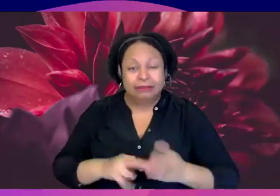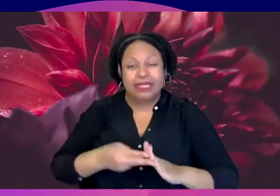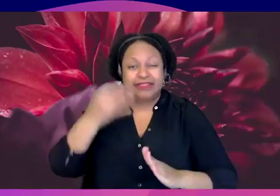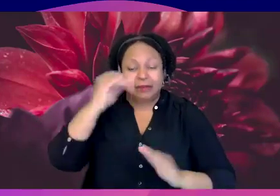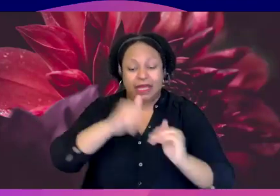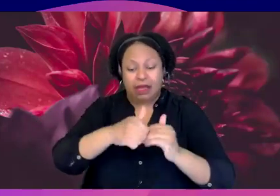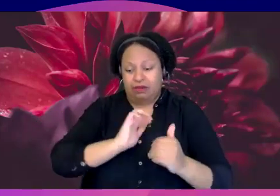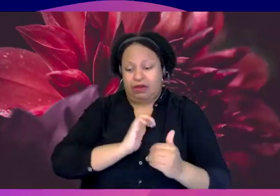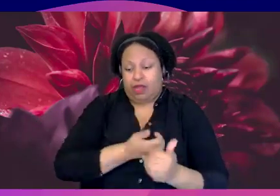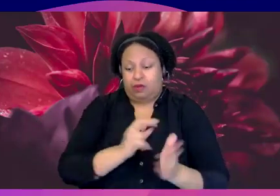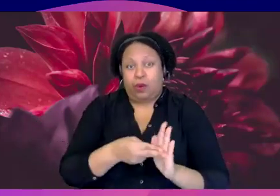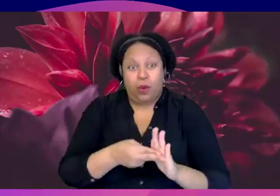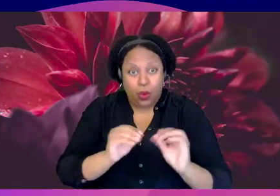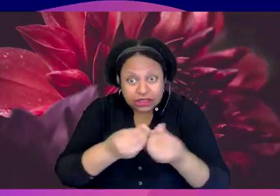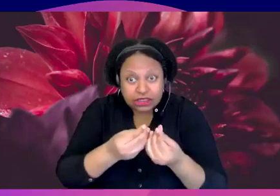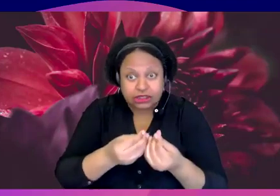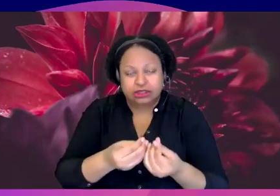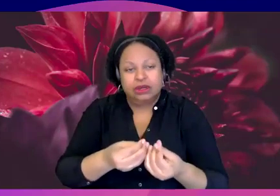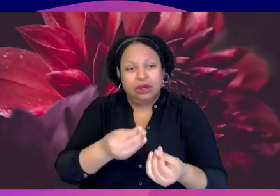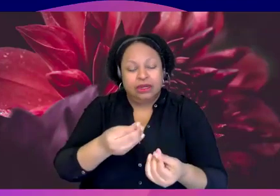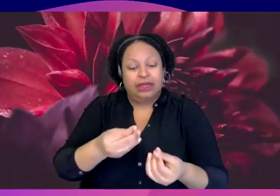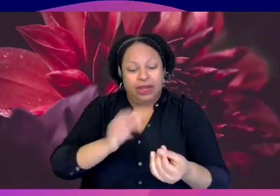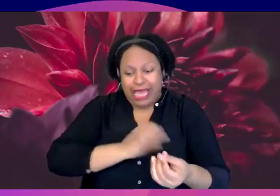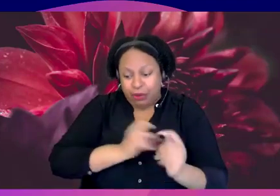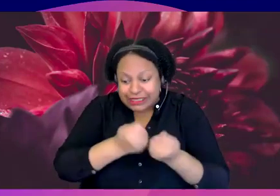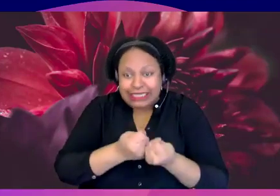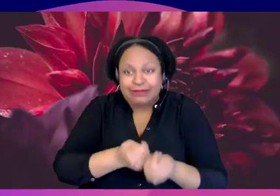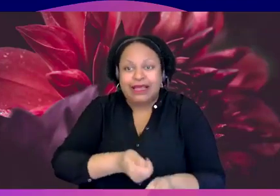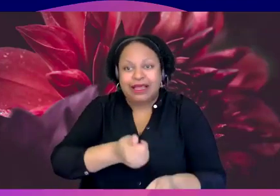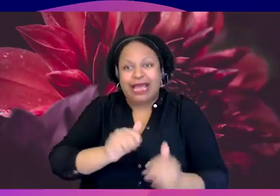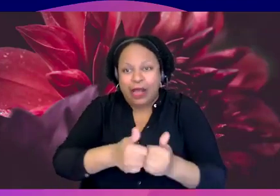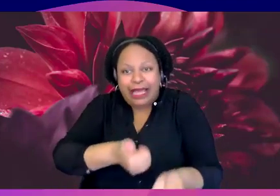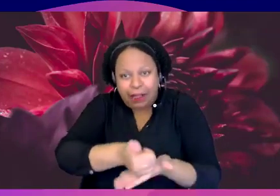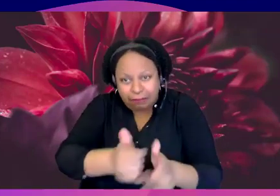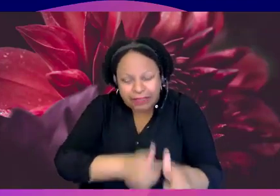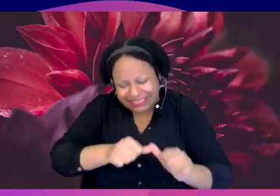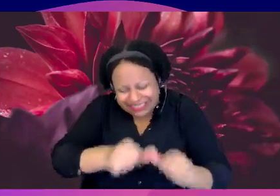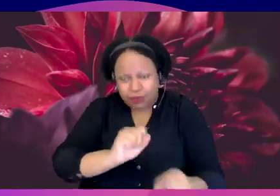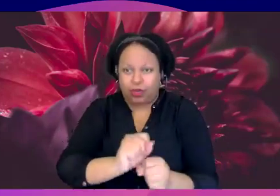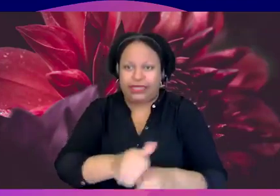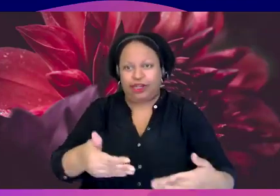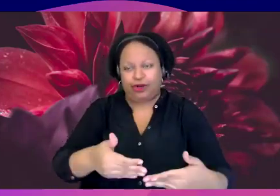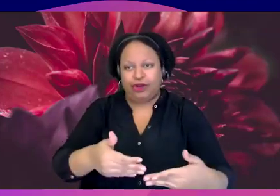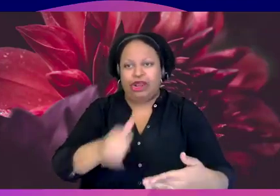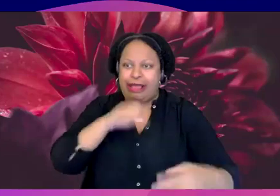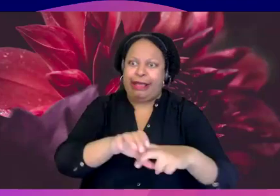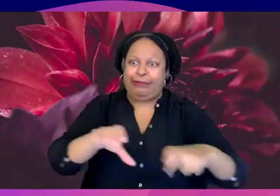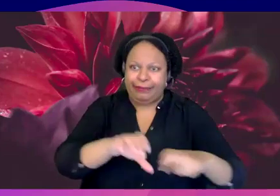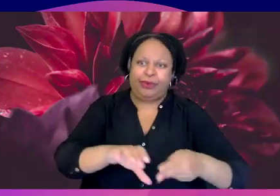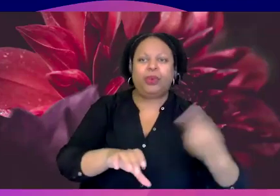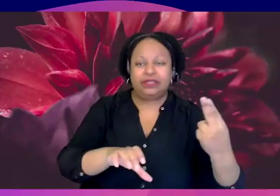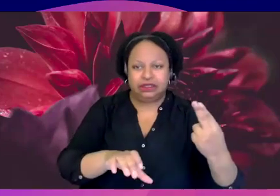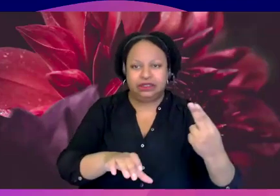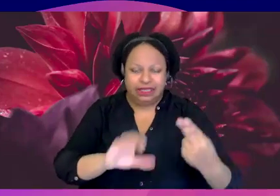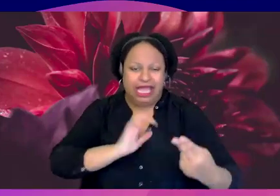those impacts in order to sustain people in this work. So that is a significant part of our onboarding process, of